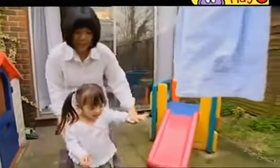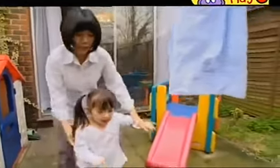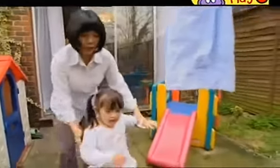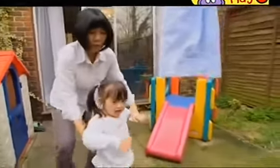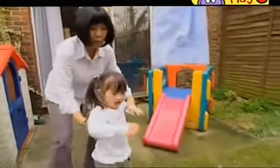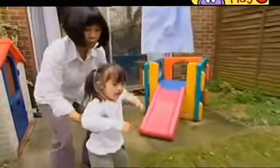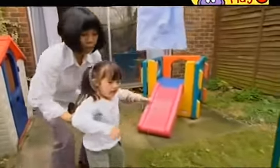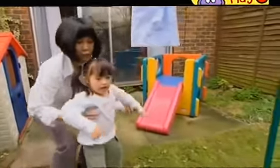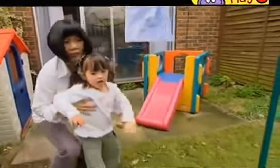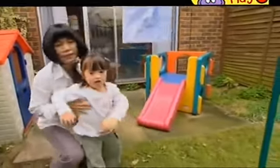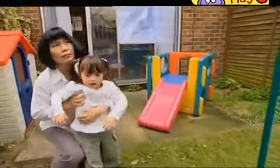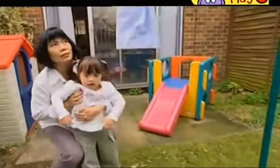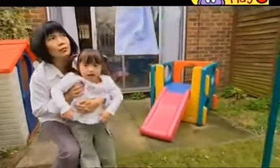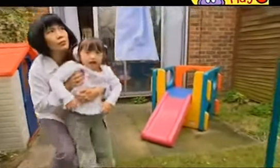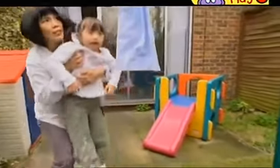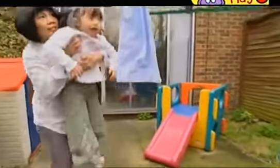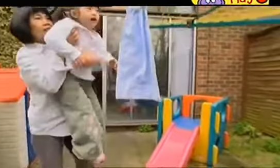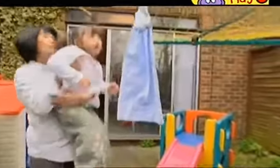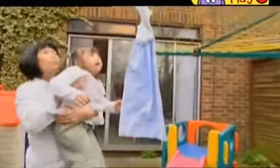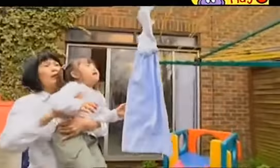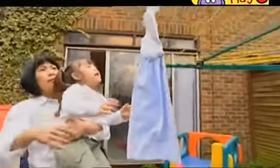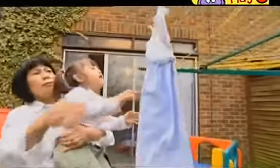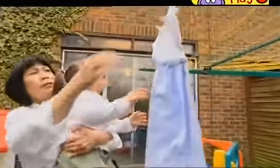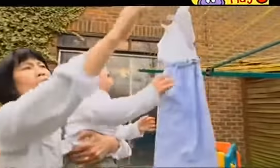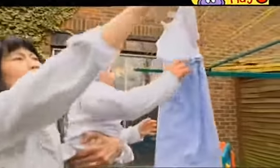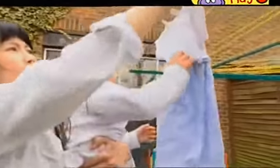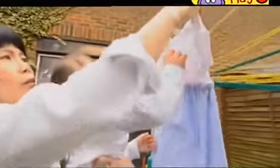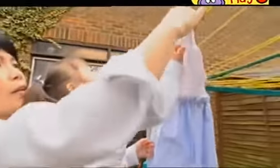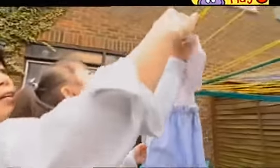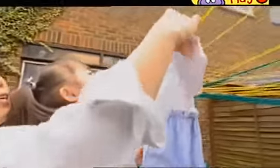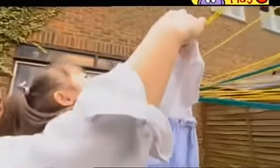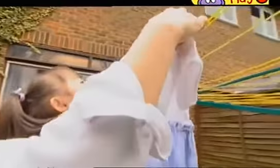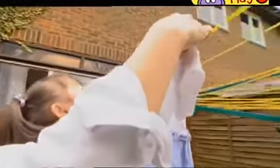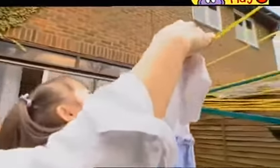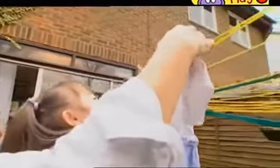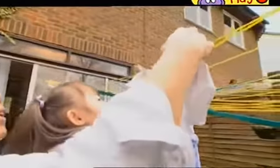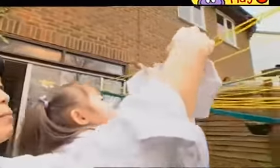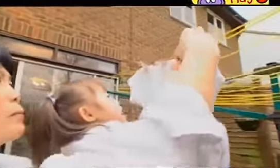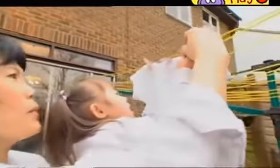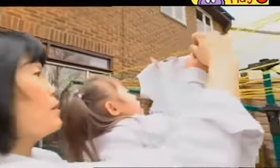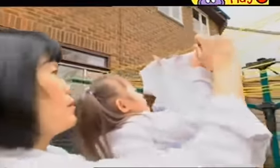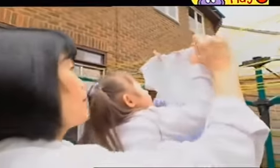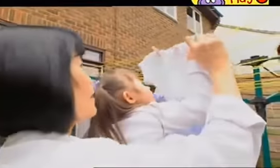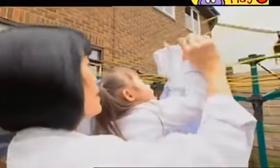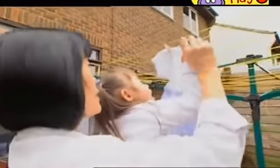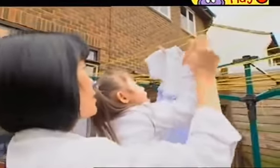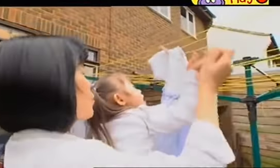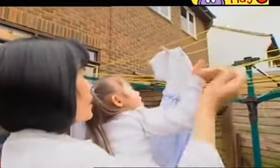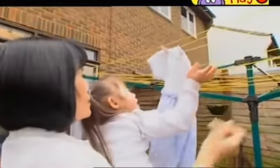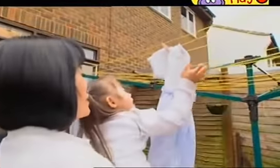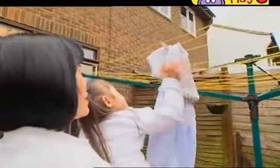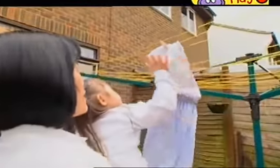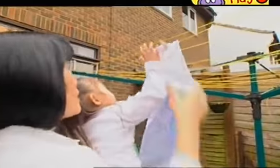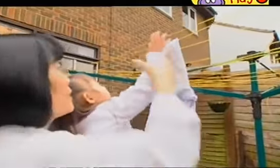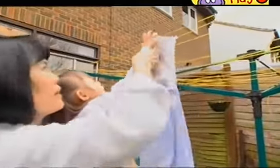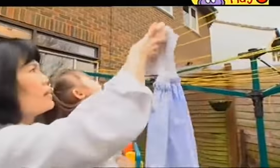It's dry now. Your dress. Come on, help me. Come on. That's it, Livy May. Take it off the washing line and bring